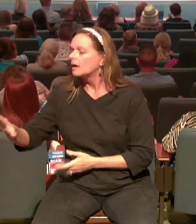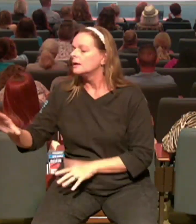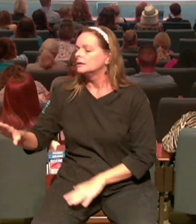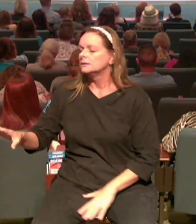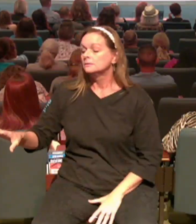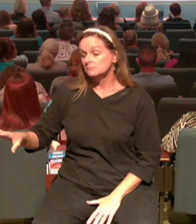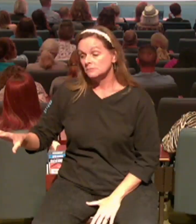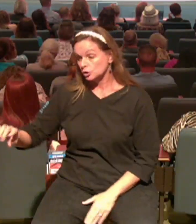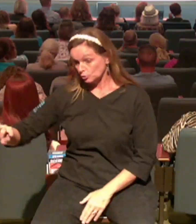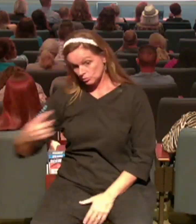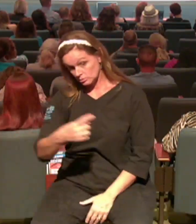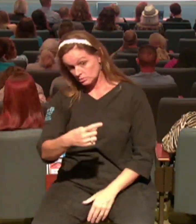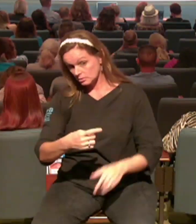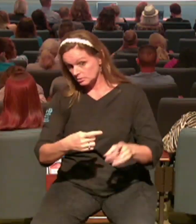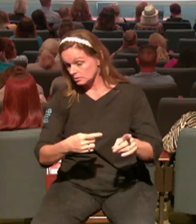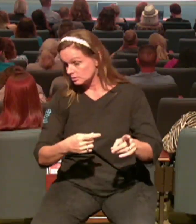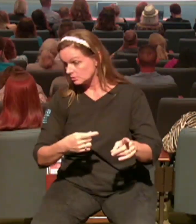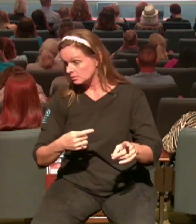hurt and offended you.